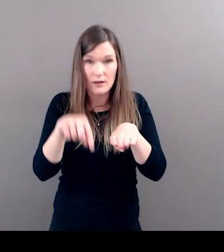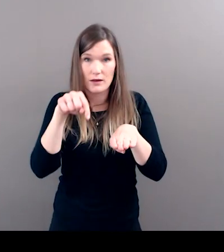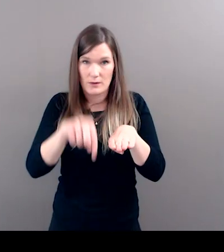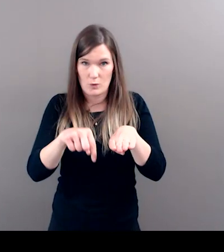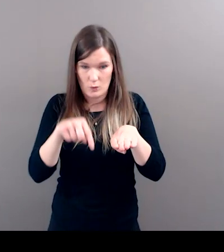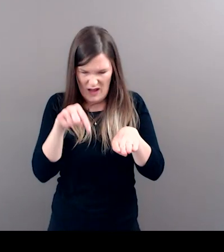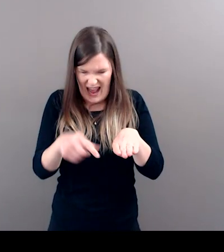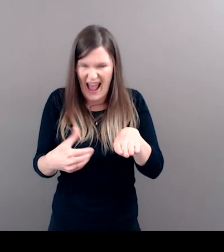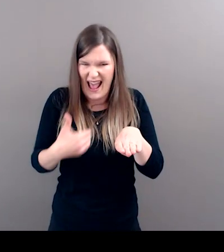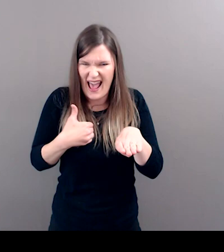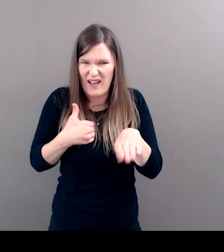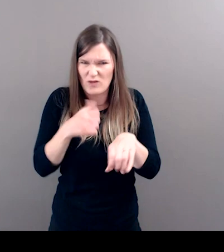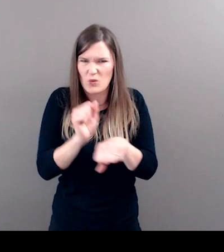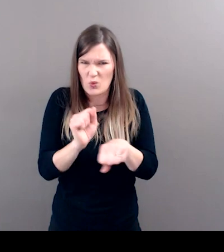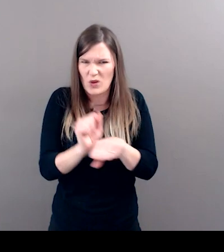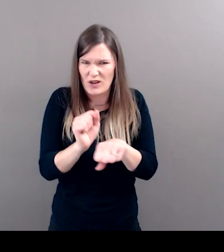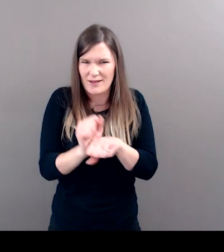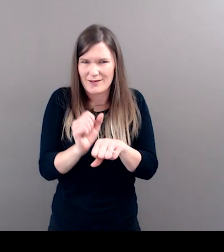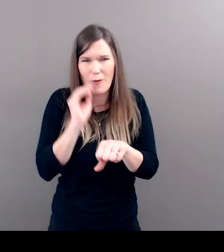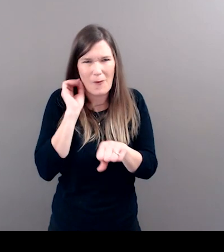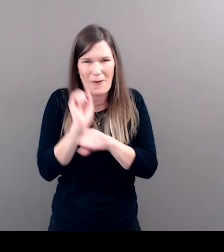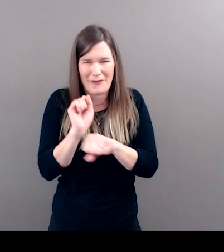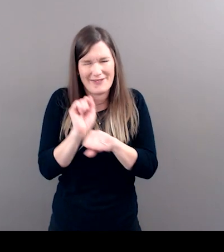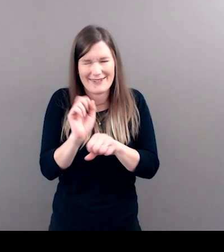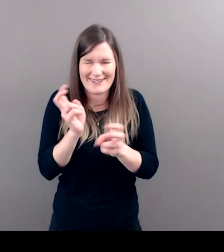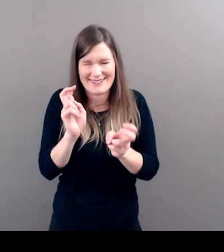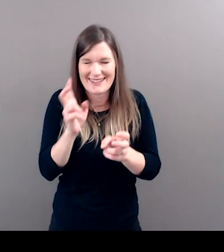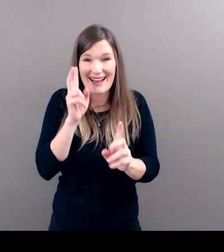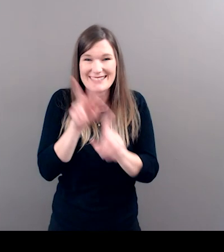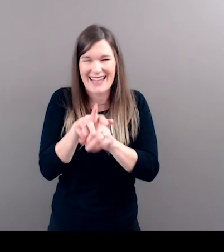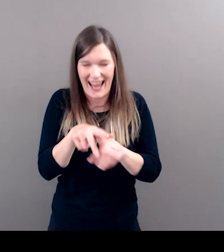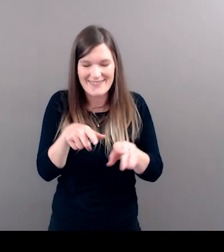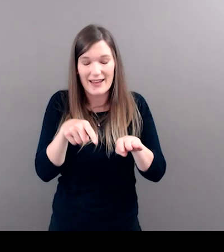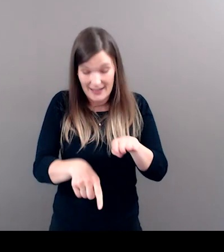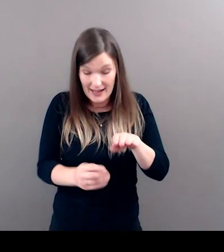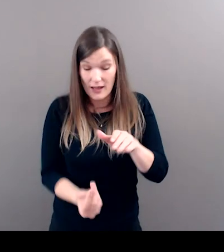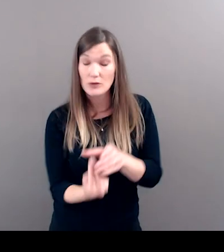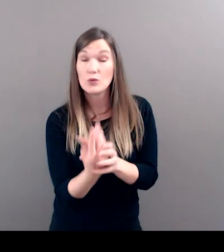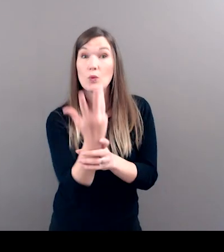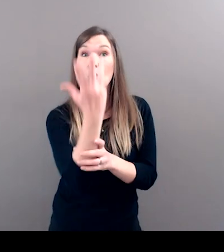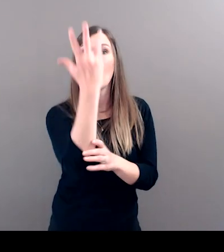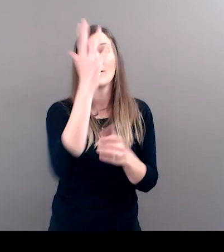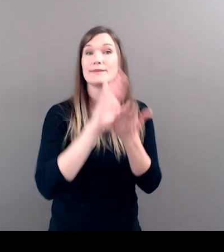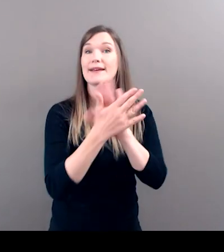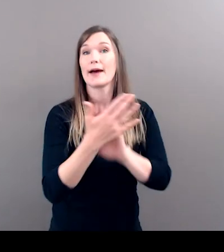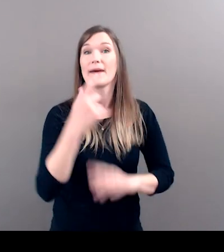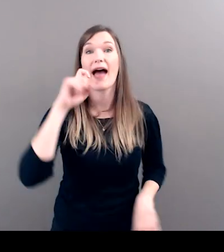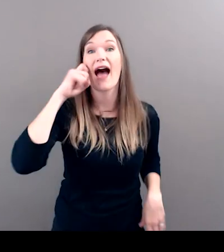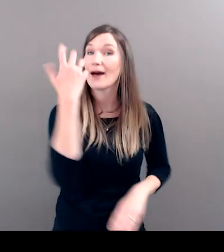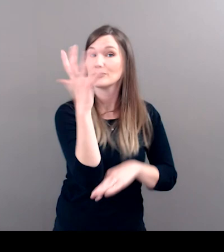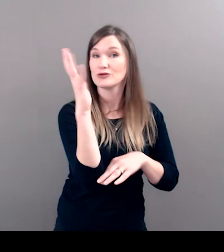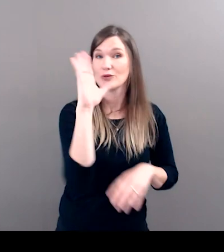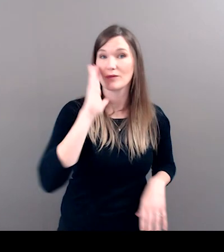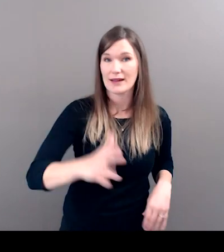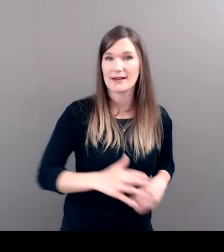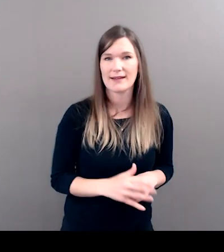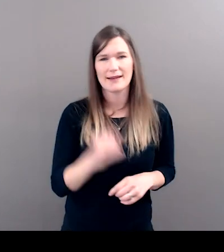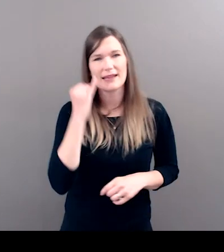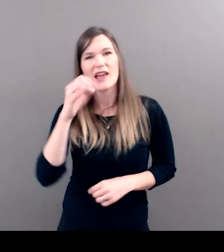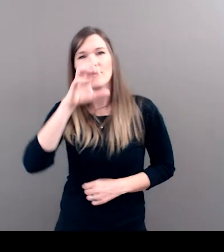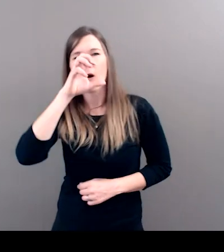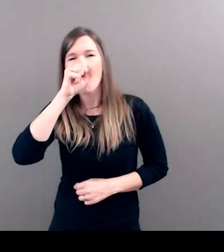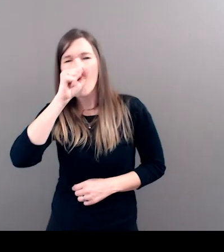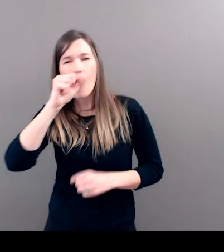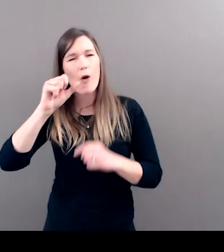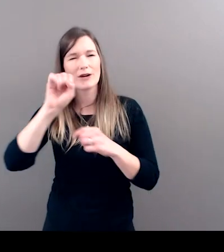to grow an apple seed, an apple tree. It has information. It has a purpose. If you take an orange seed and put it in the ground, that seed has